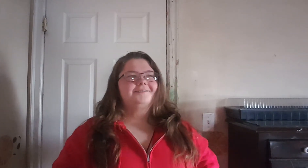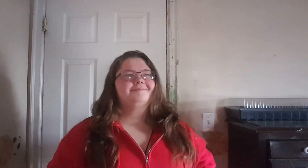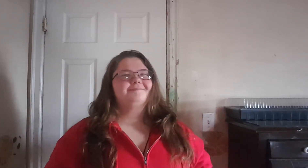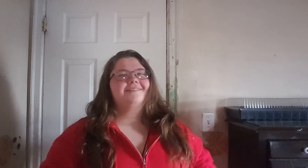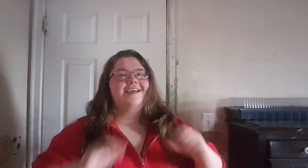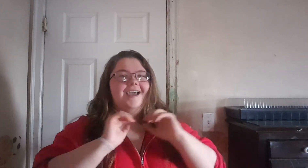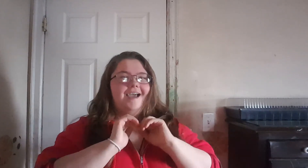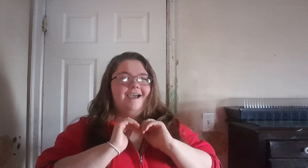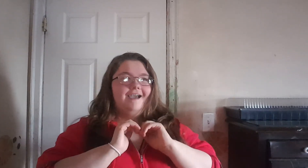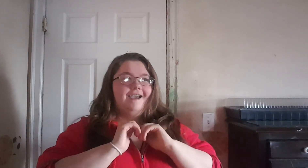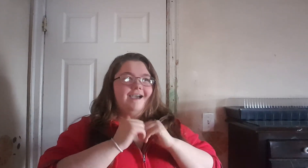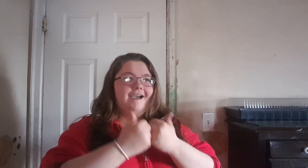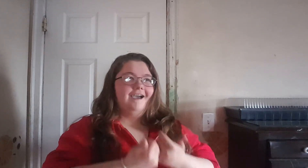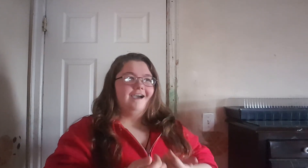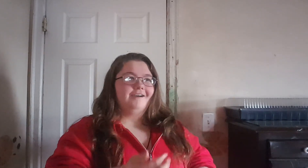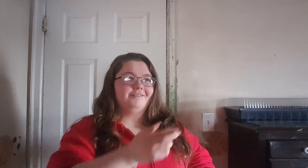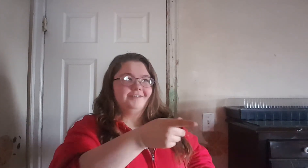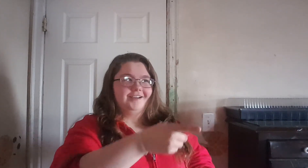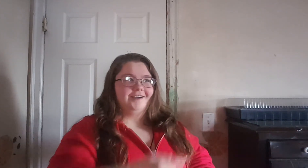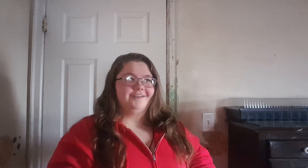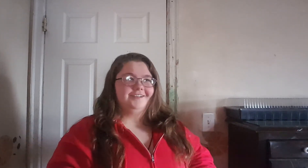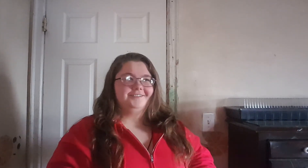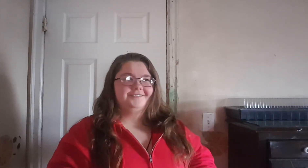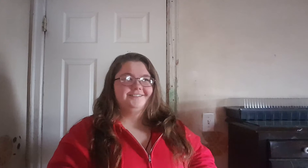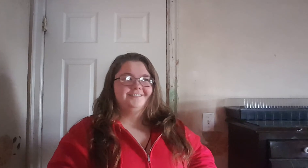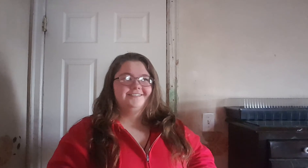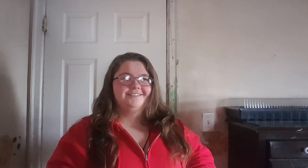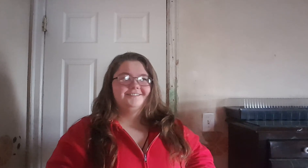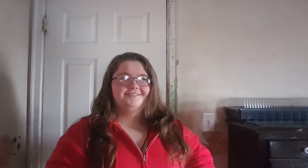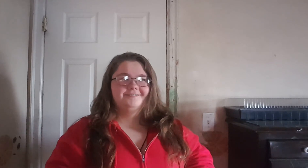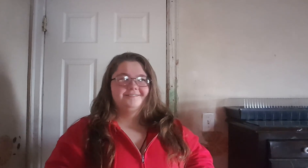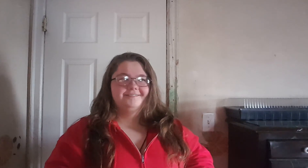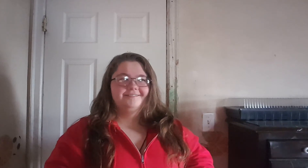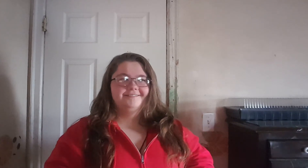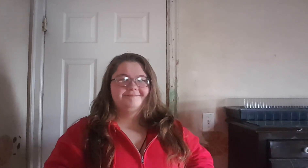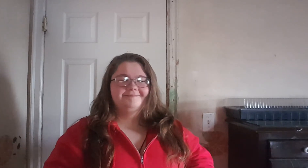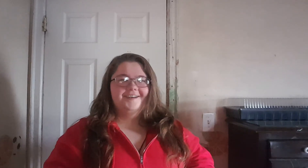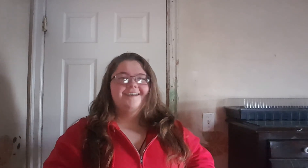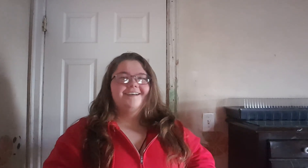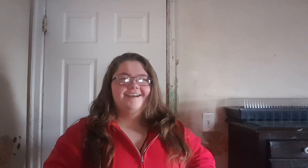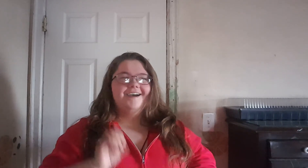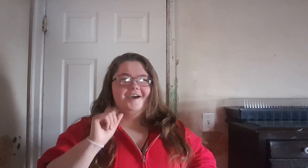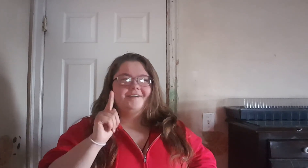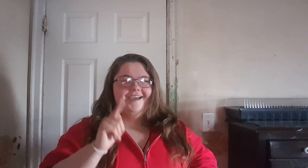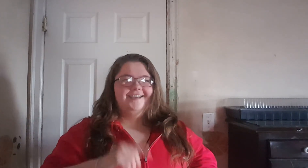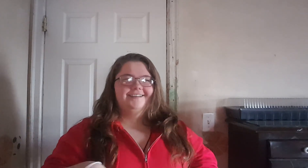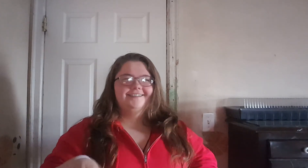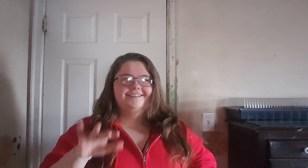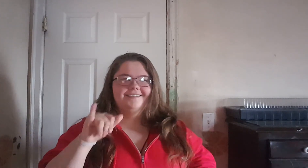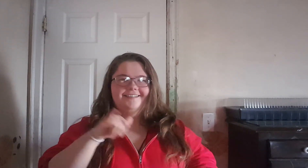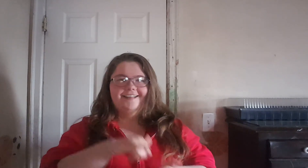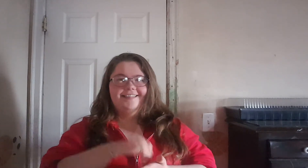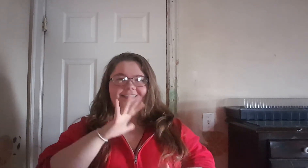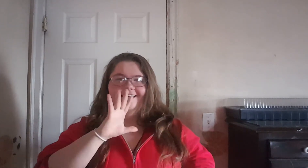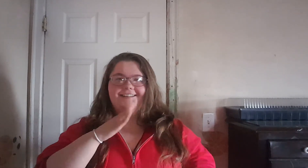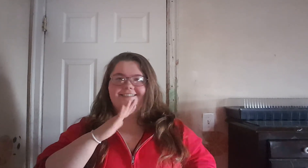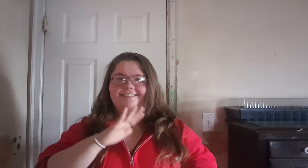how are you okay that's